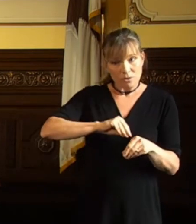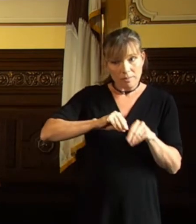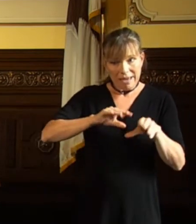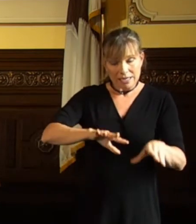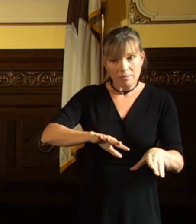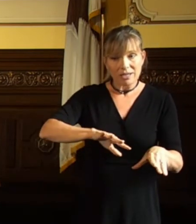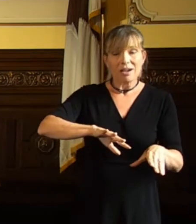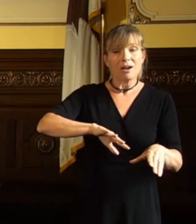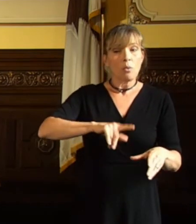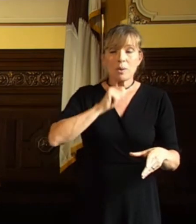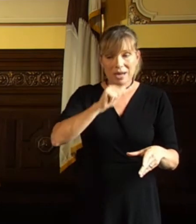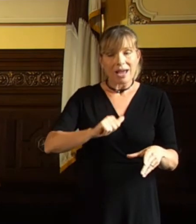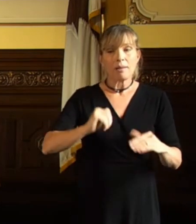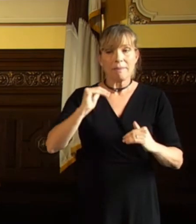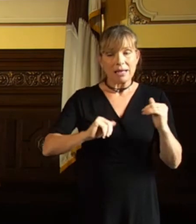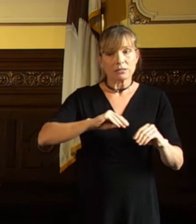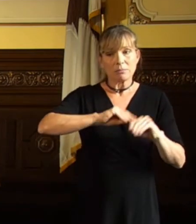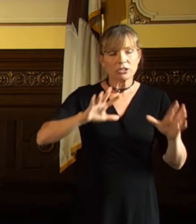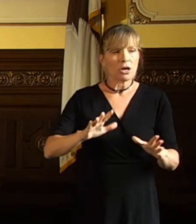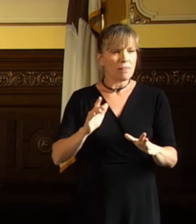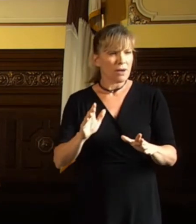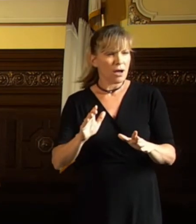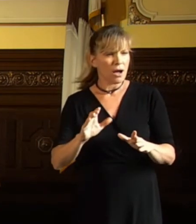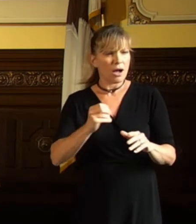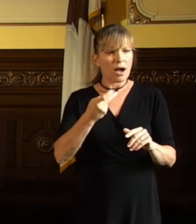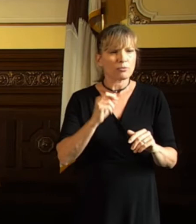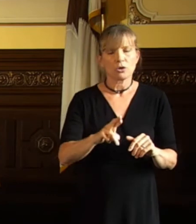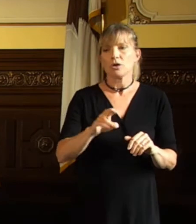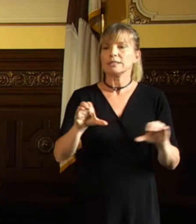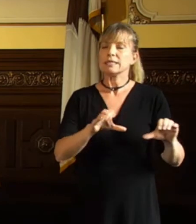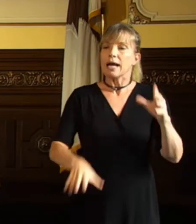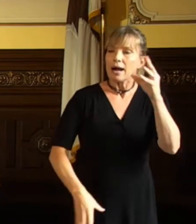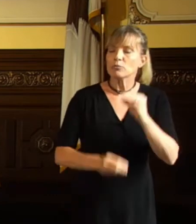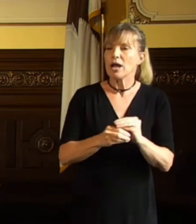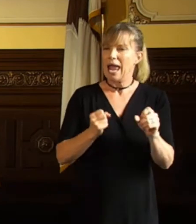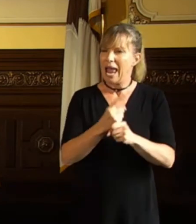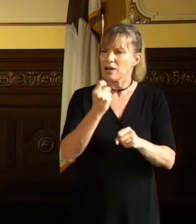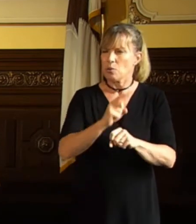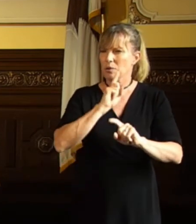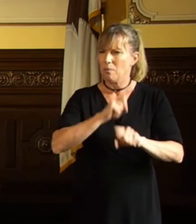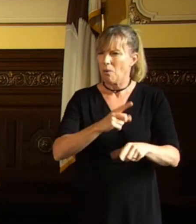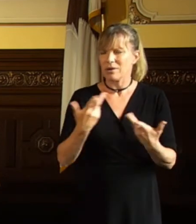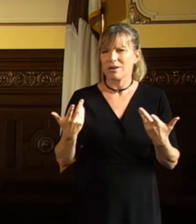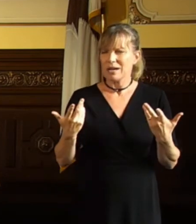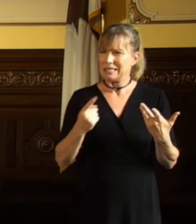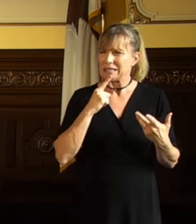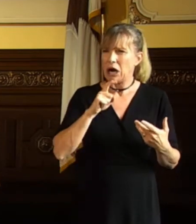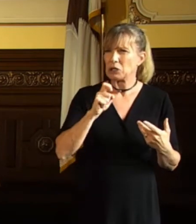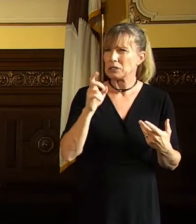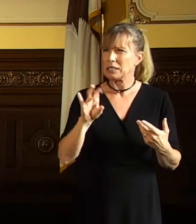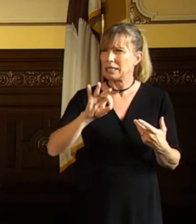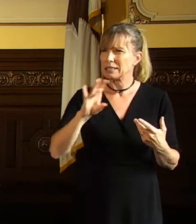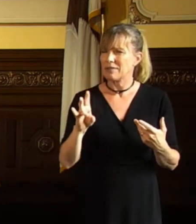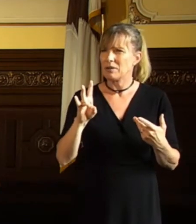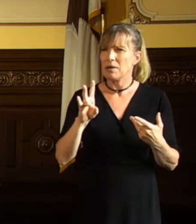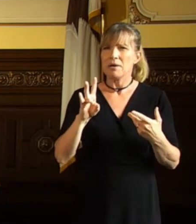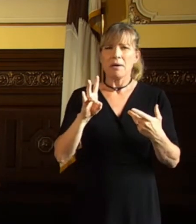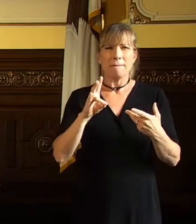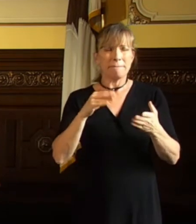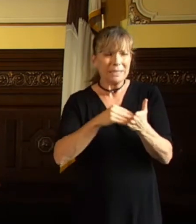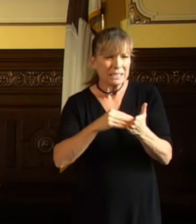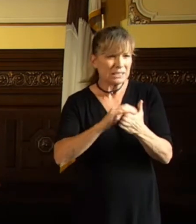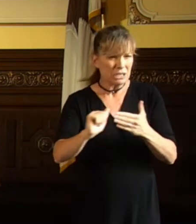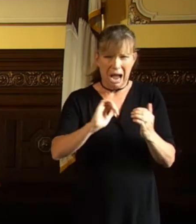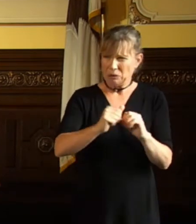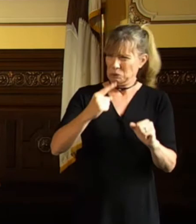pandemic. Yep. Comptroller put out the COGFA, Comprehensive Annual Financial Report. It said like $197 billion of unfunded liabilities. How